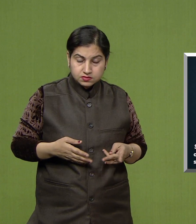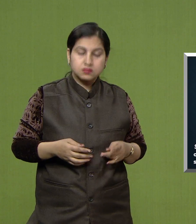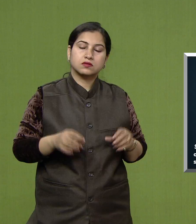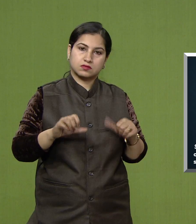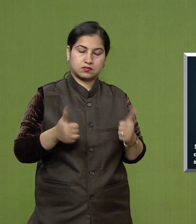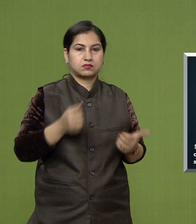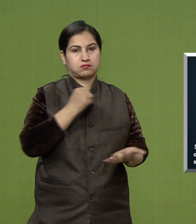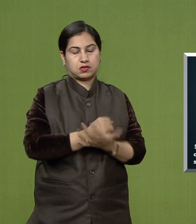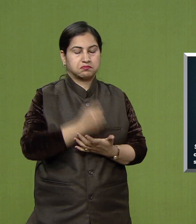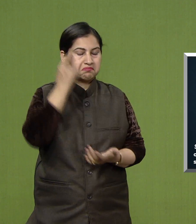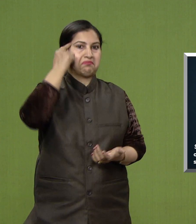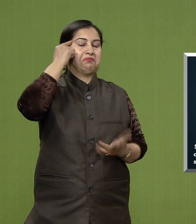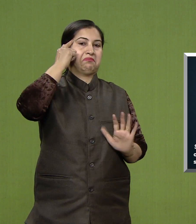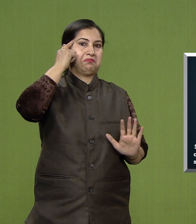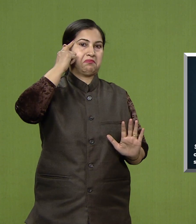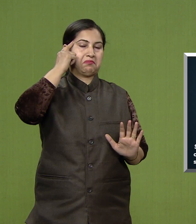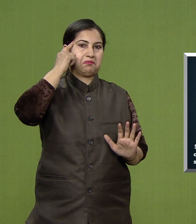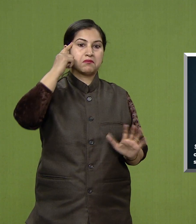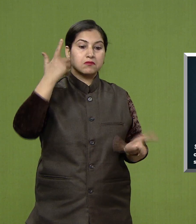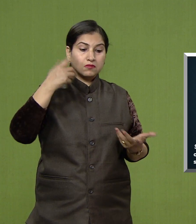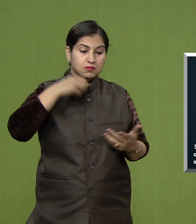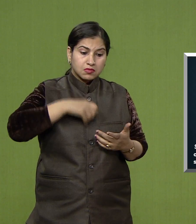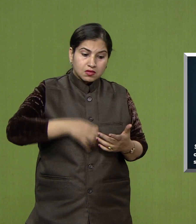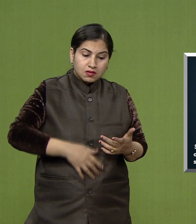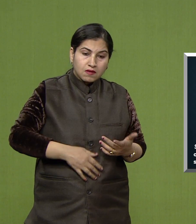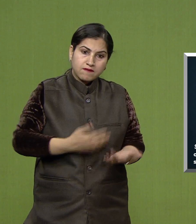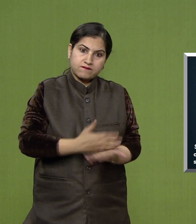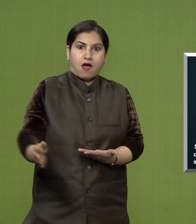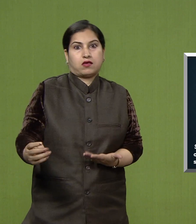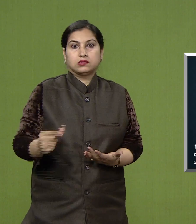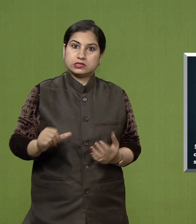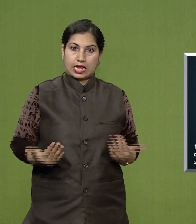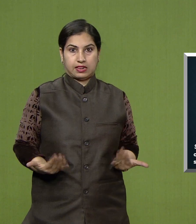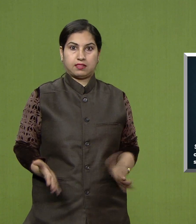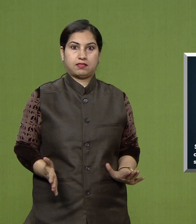must have realized that the stain gets removed quickly.